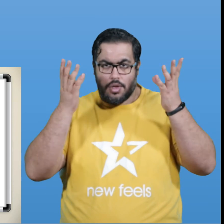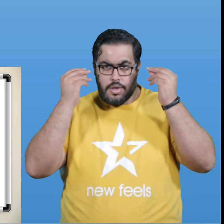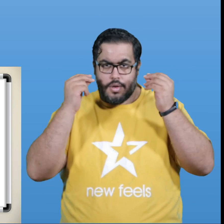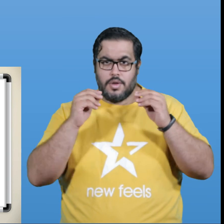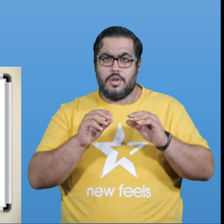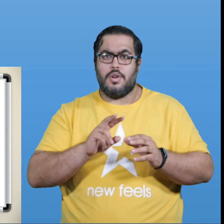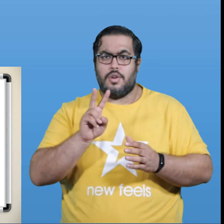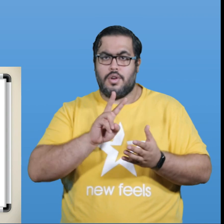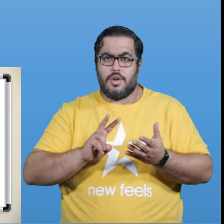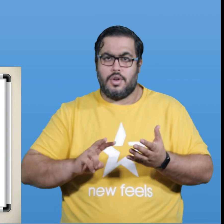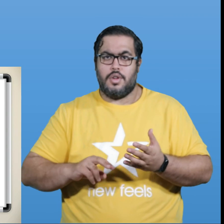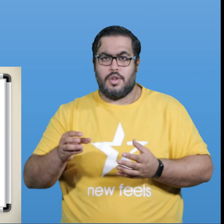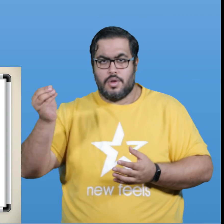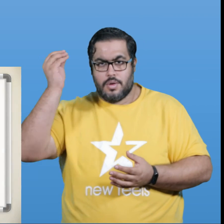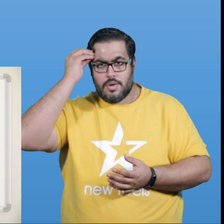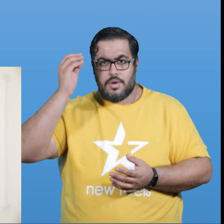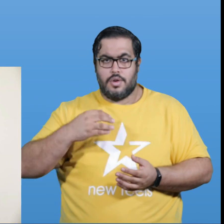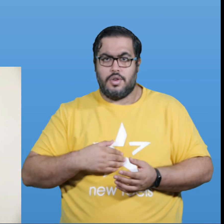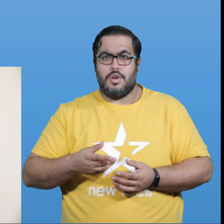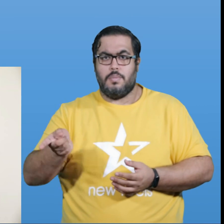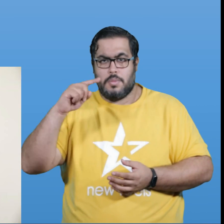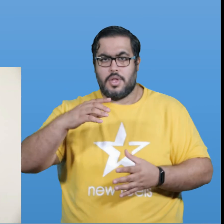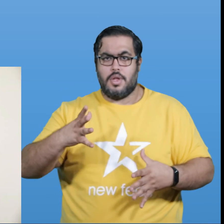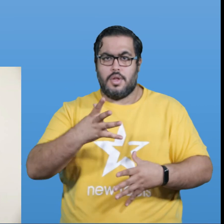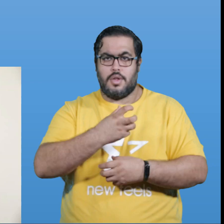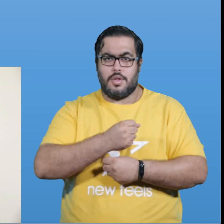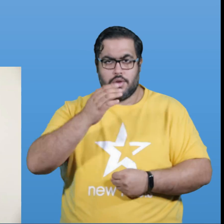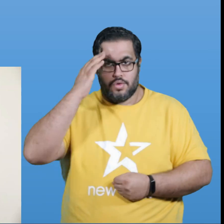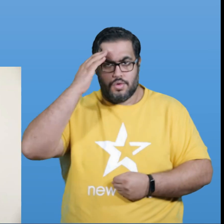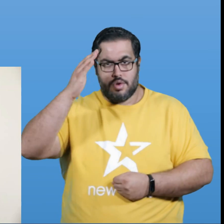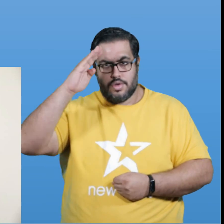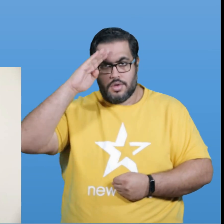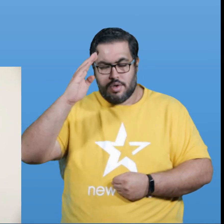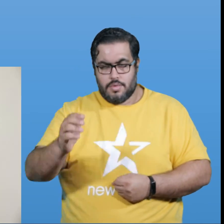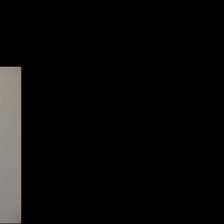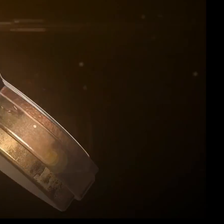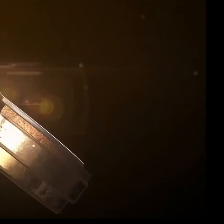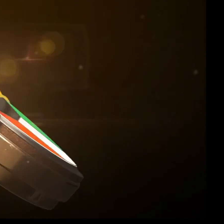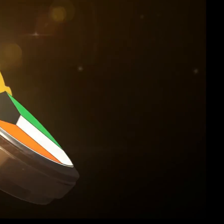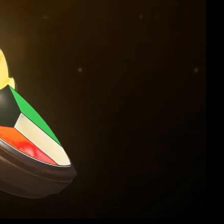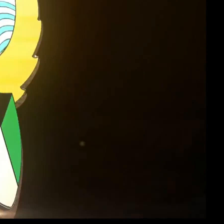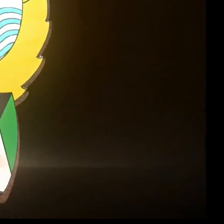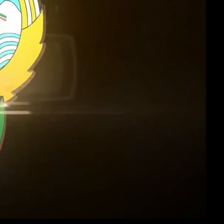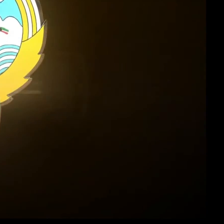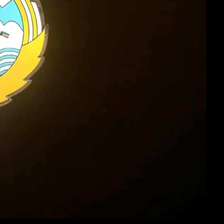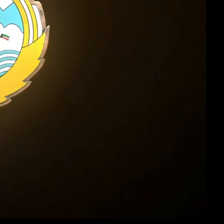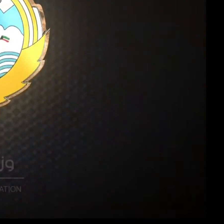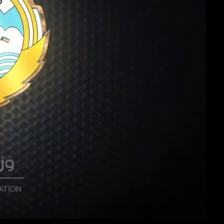reading comprehension, we summarized the passage. That's it. Thank you for watching. Until next time.